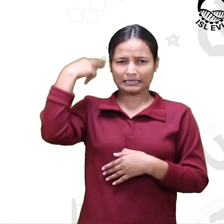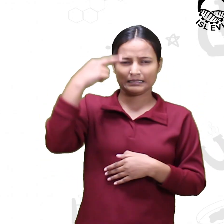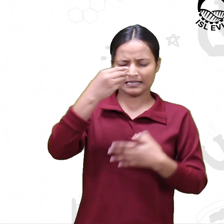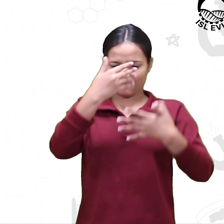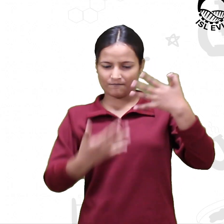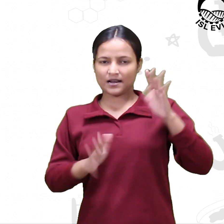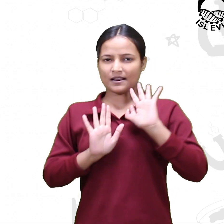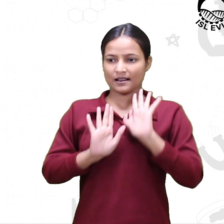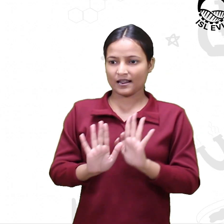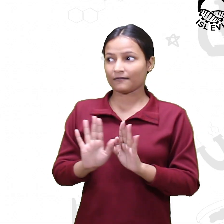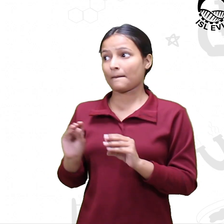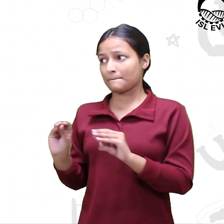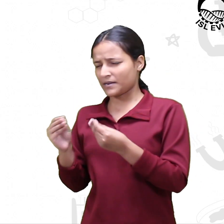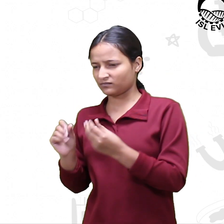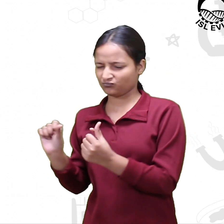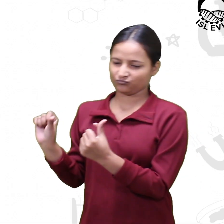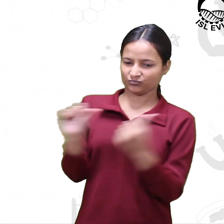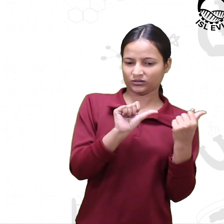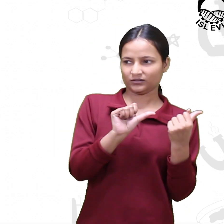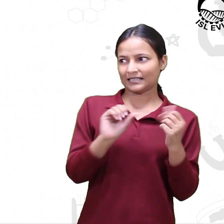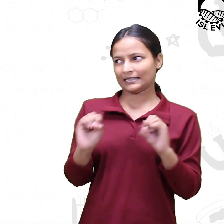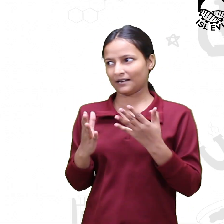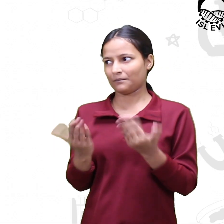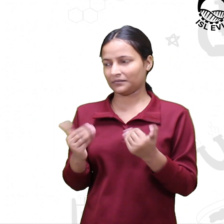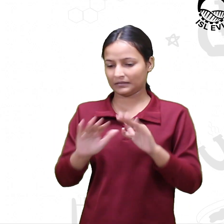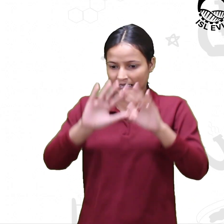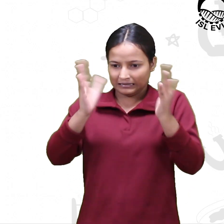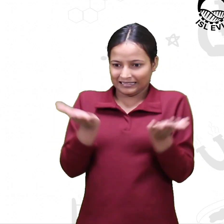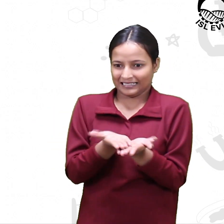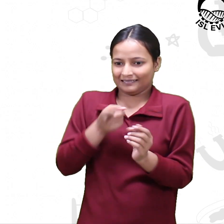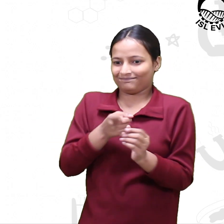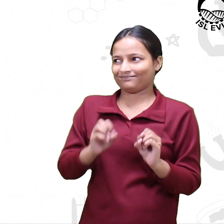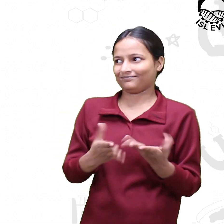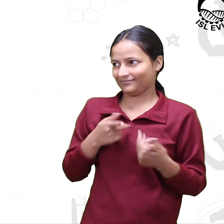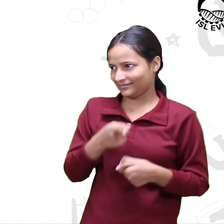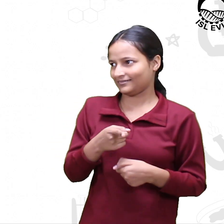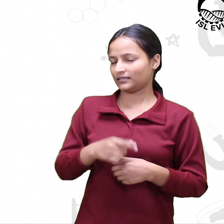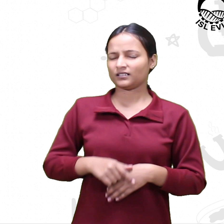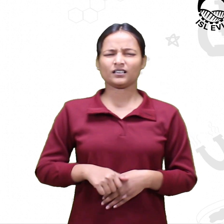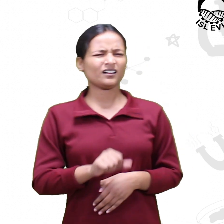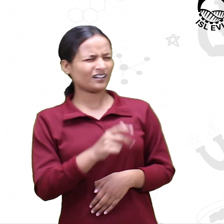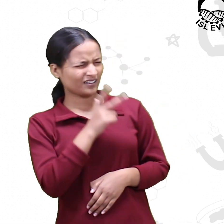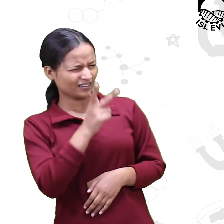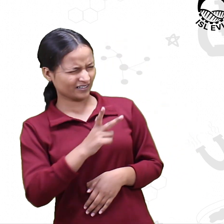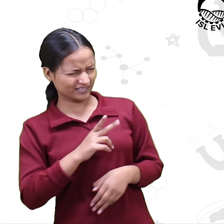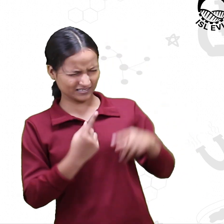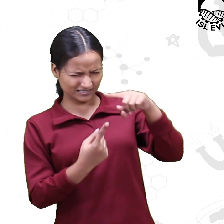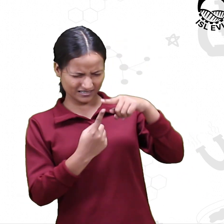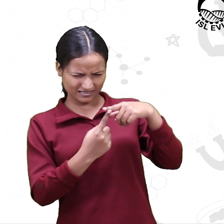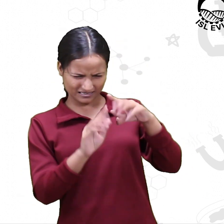go back in time, where we can still have a ball of cells. Ball of cells? Do you mean when we